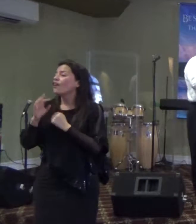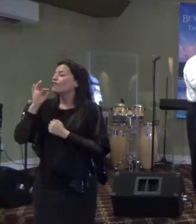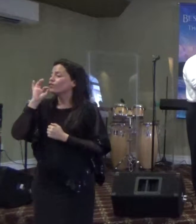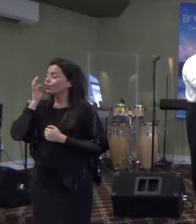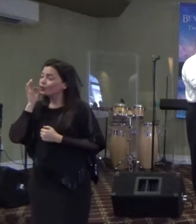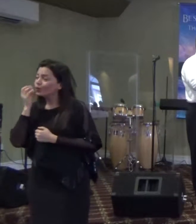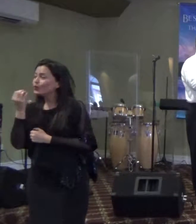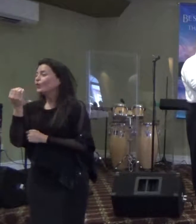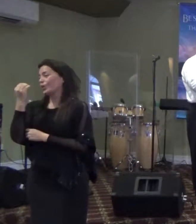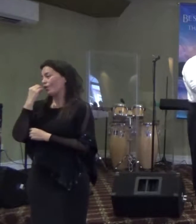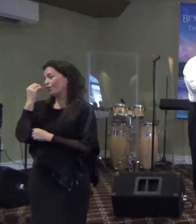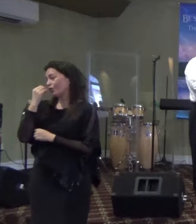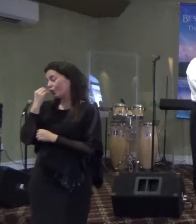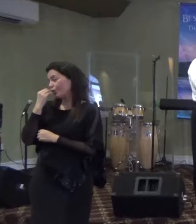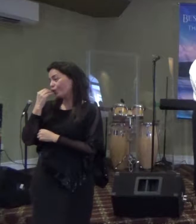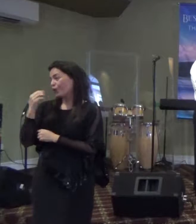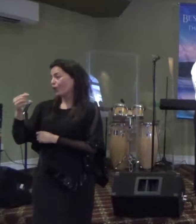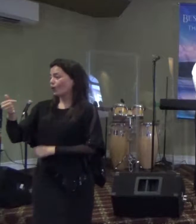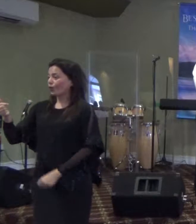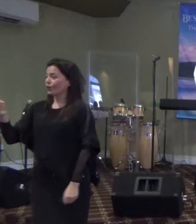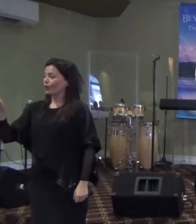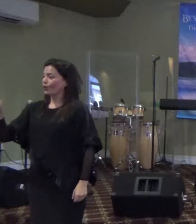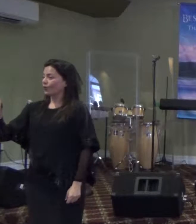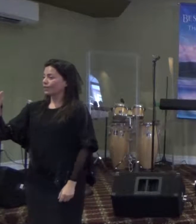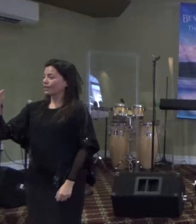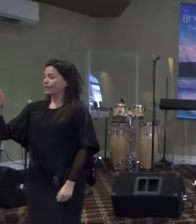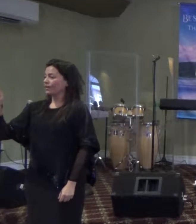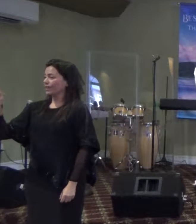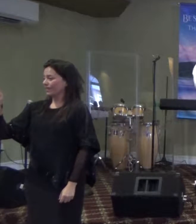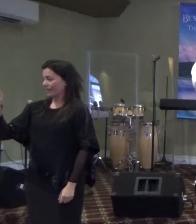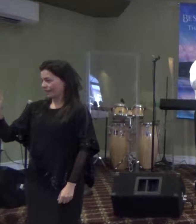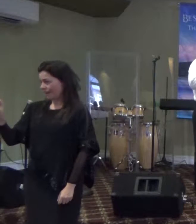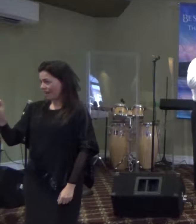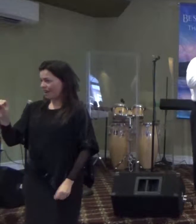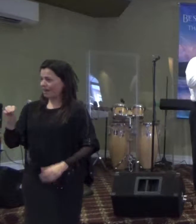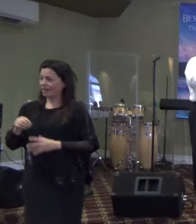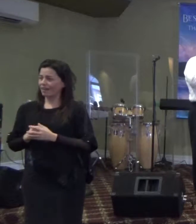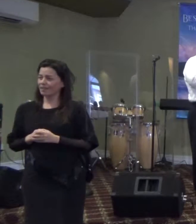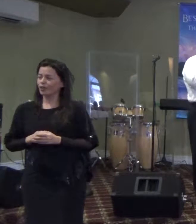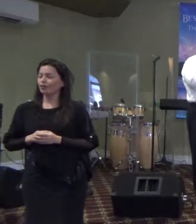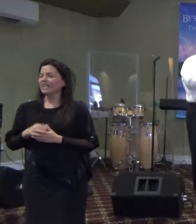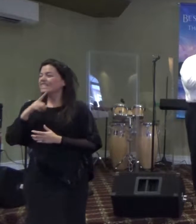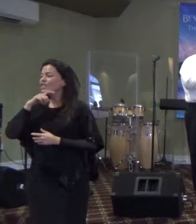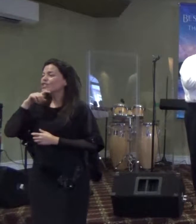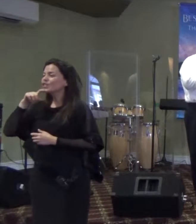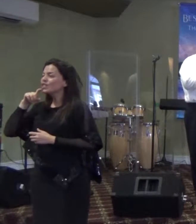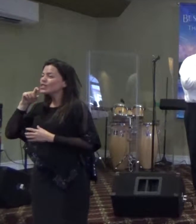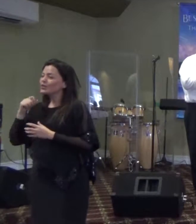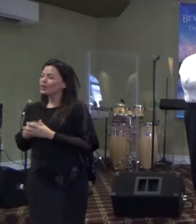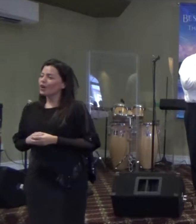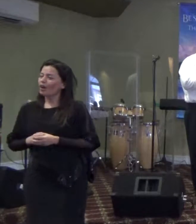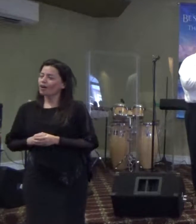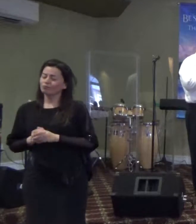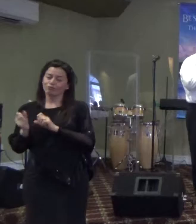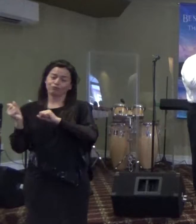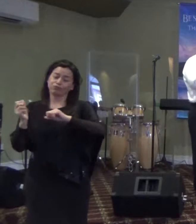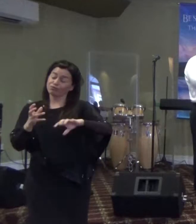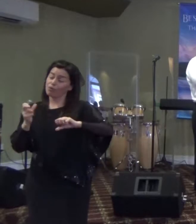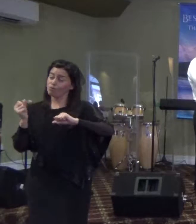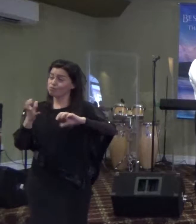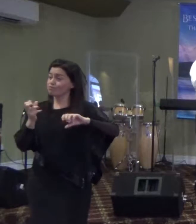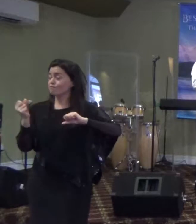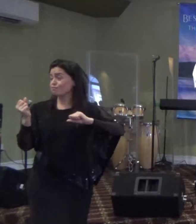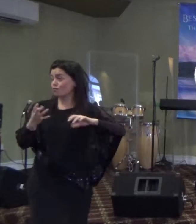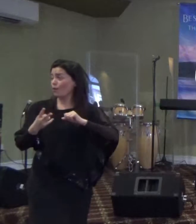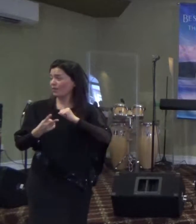and fruit. Y luego yo pienso, lo And then digo, I think abriendo las I see him puertas opening the de las doors bodegas of the